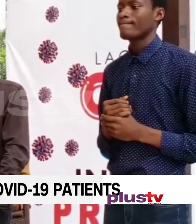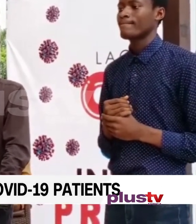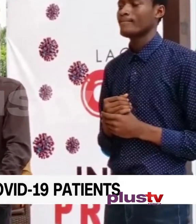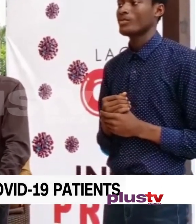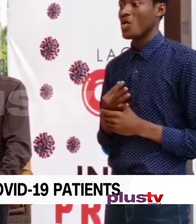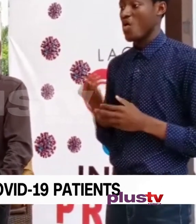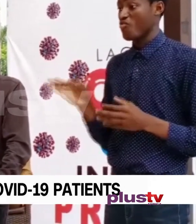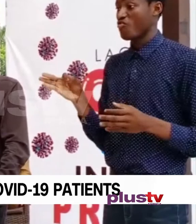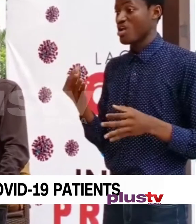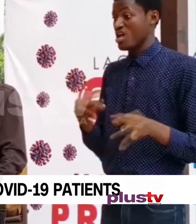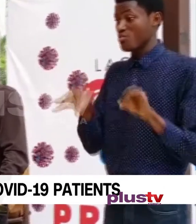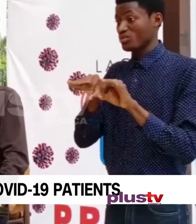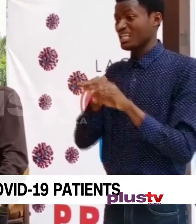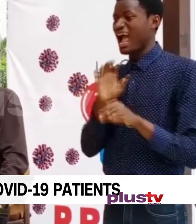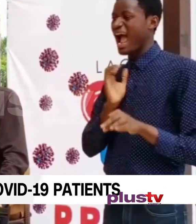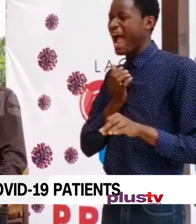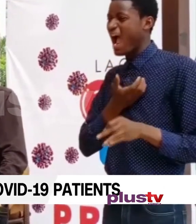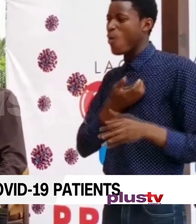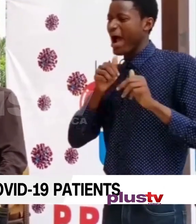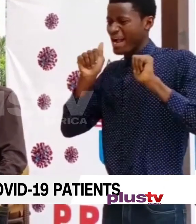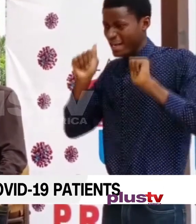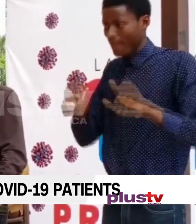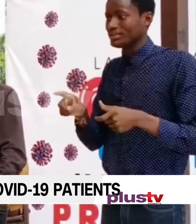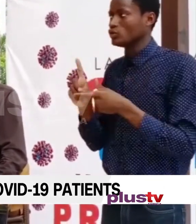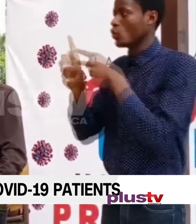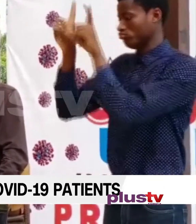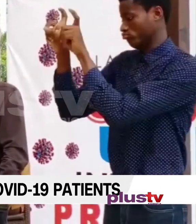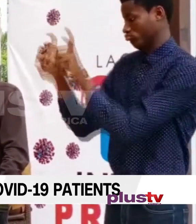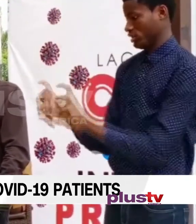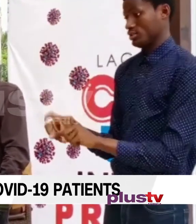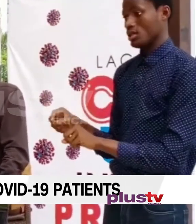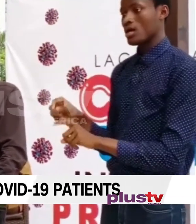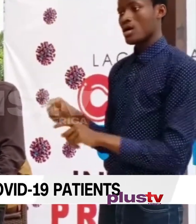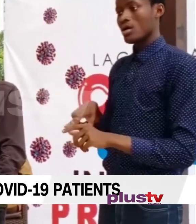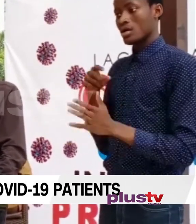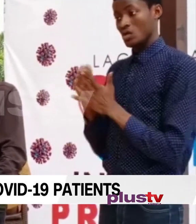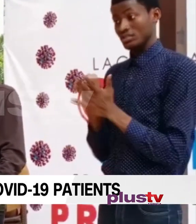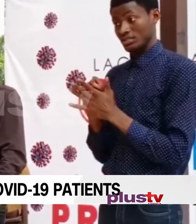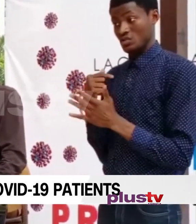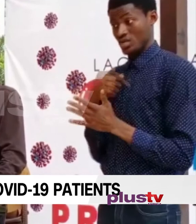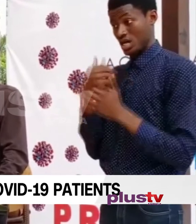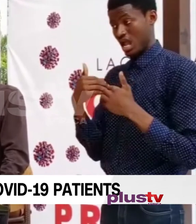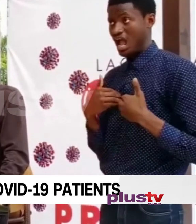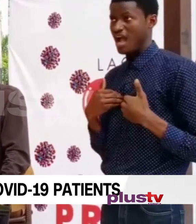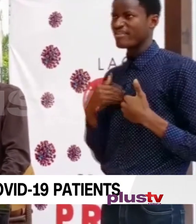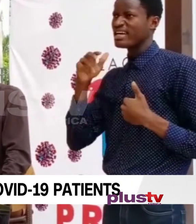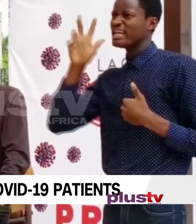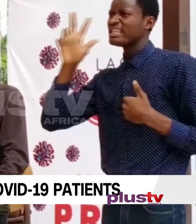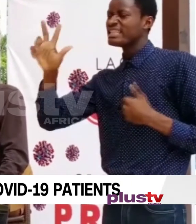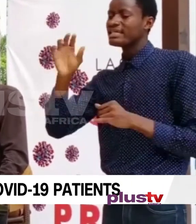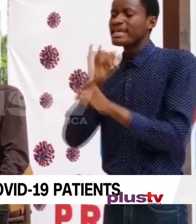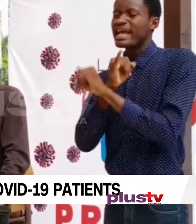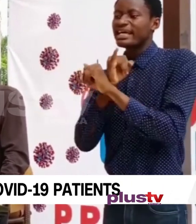Of importance is our capacity to test. We have in Lagos State now 3